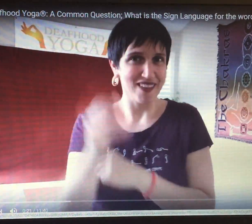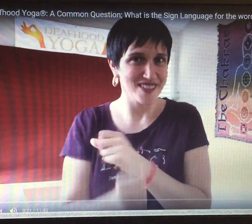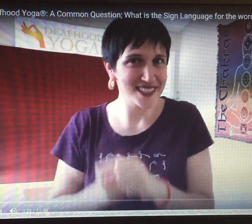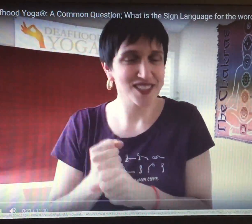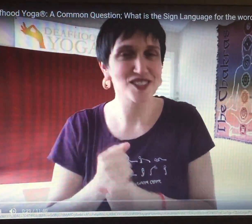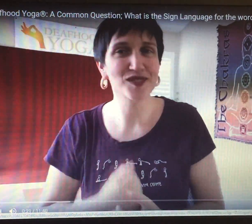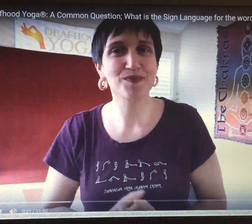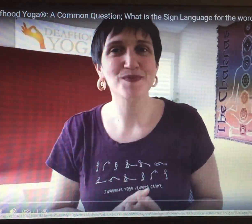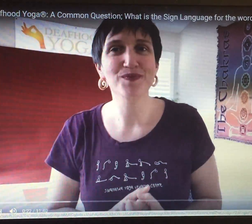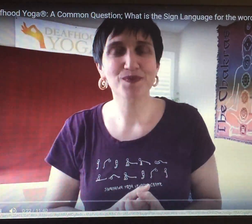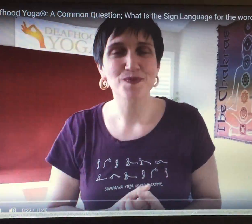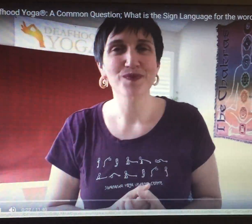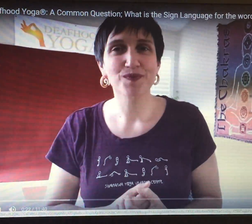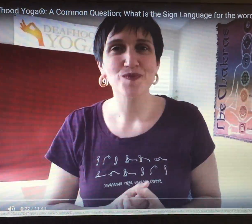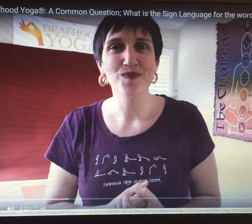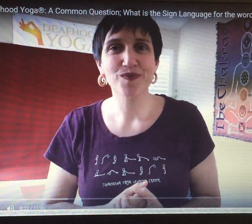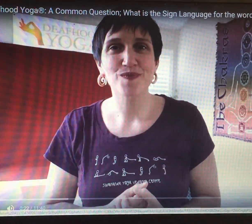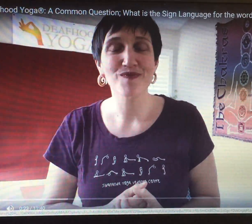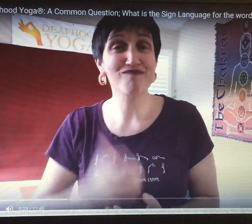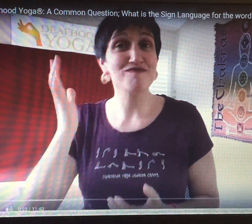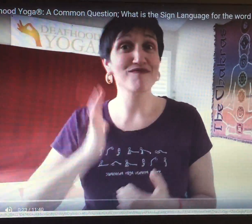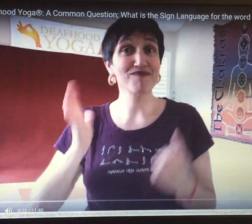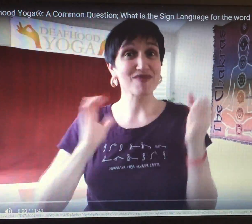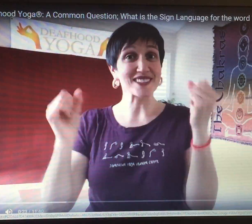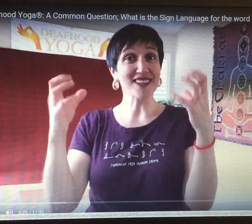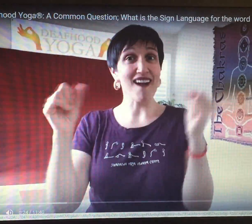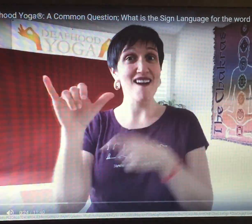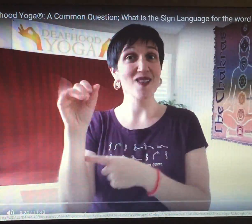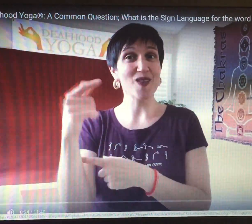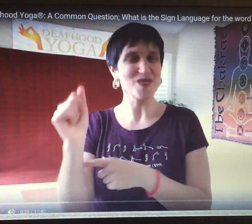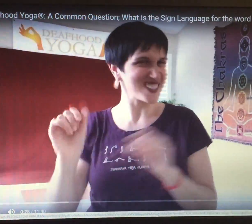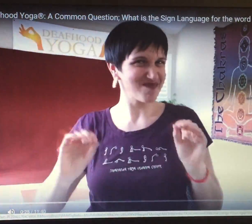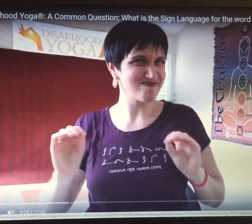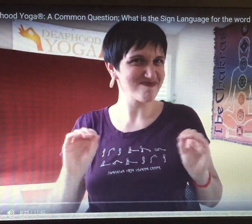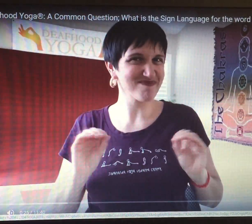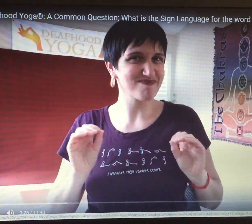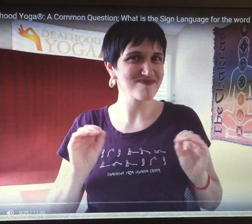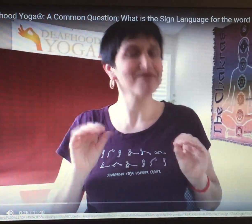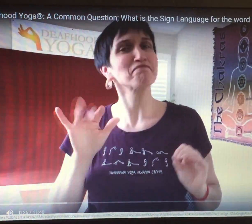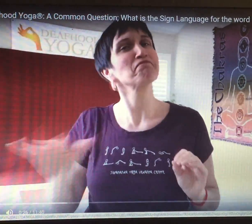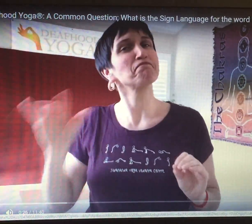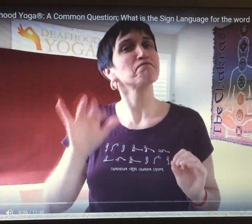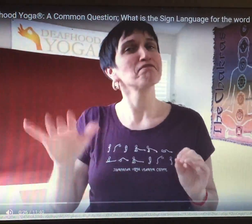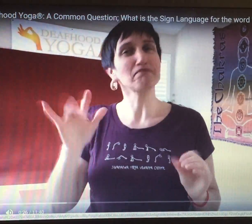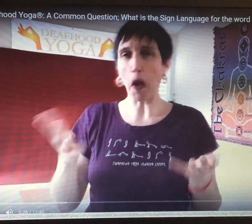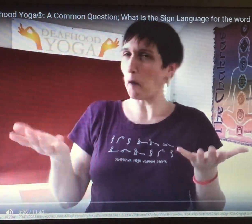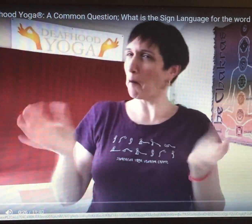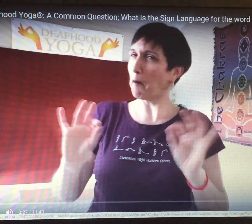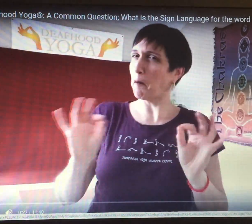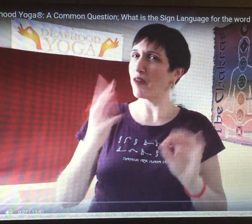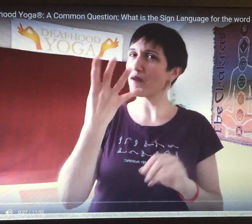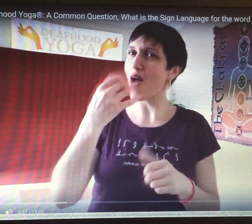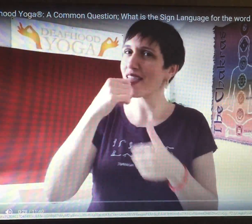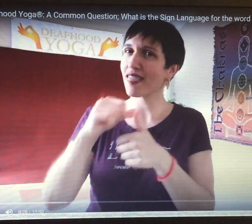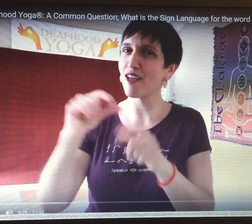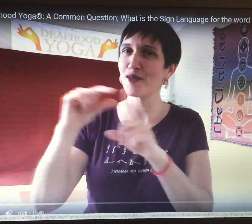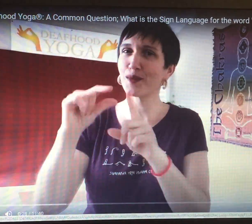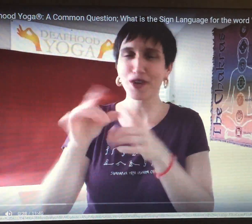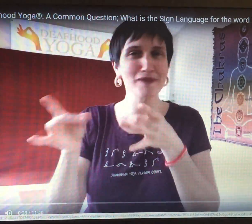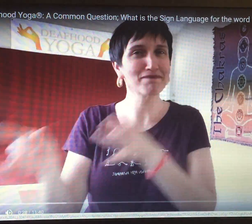Been doing that for over 25 years. Before, the sign for yoga was just to be fingerspelled. Well, it was